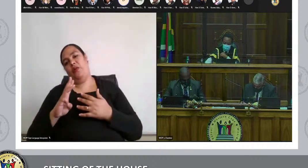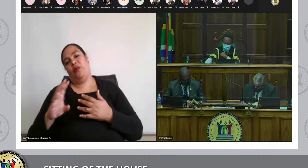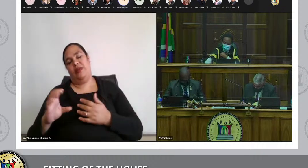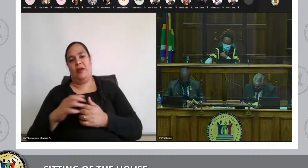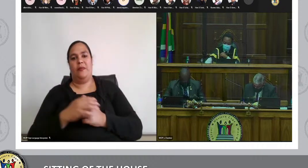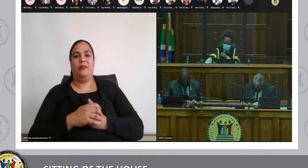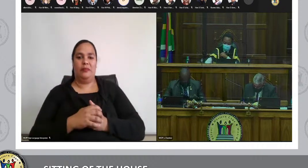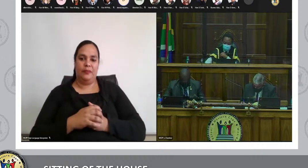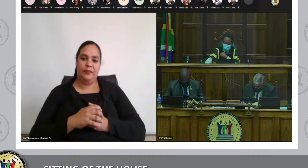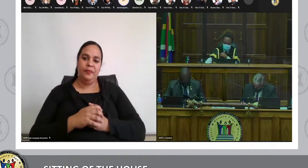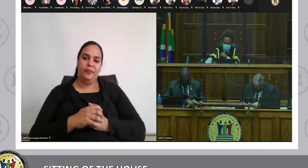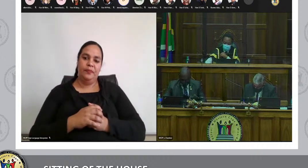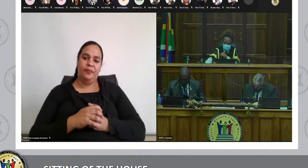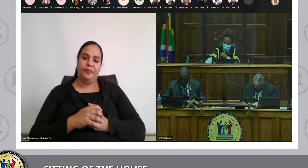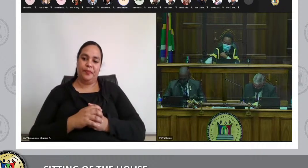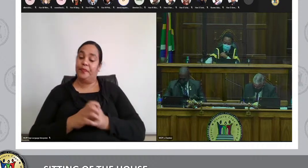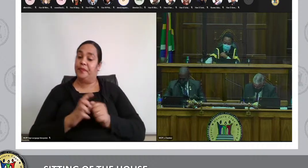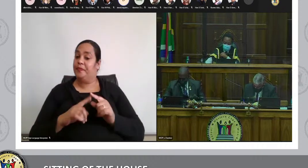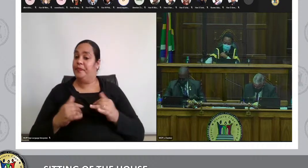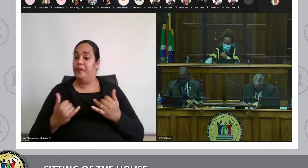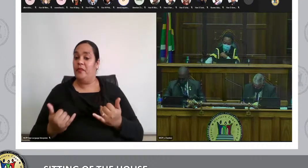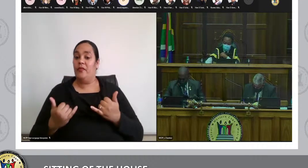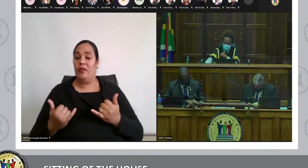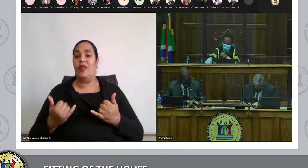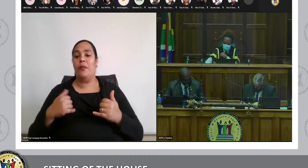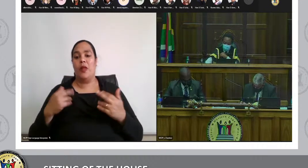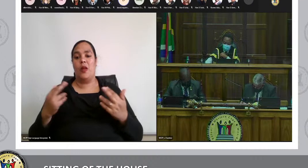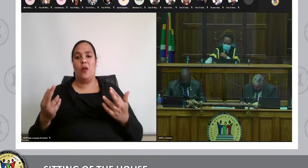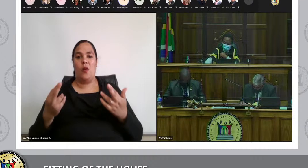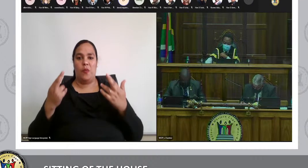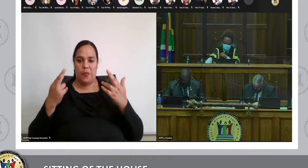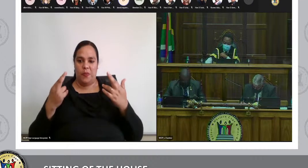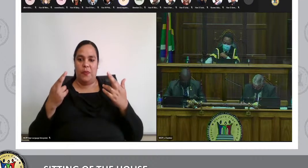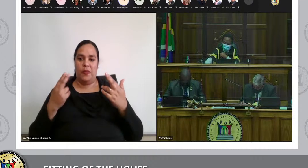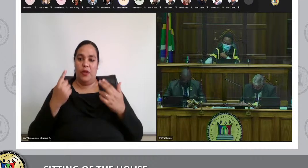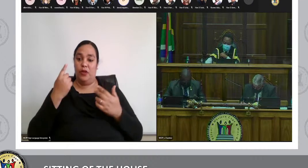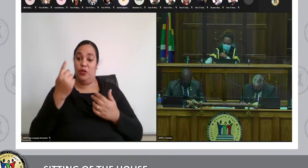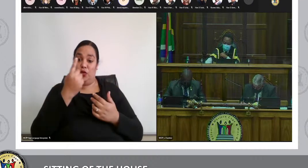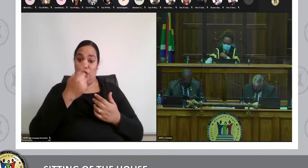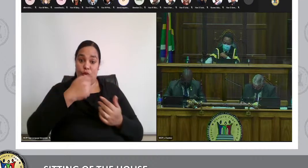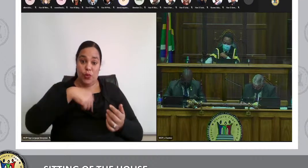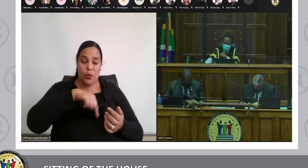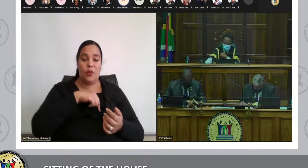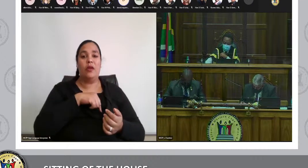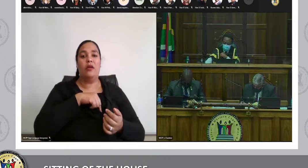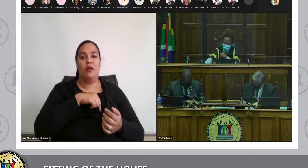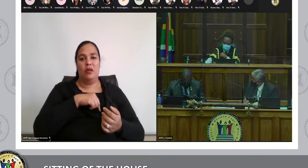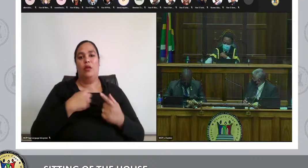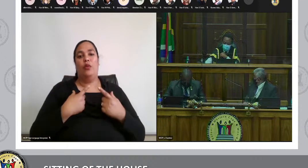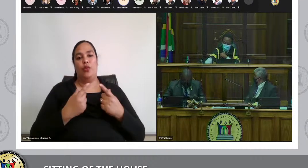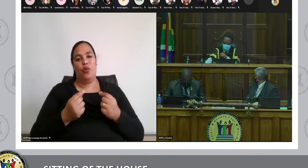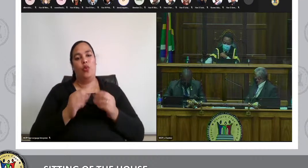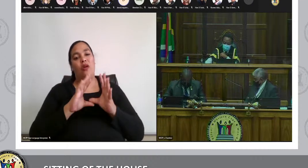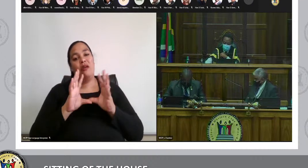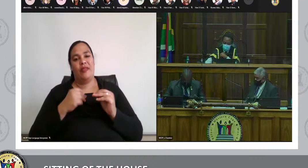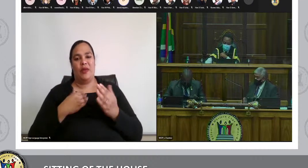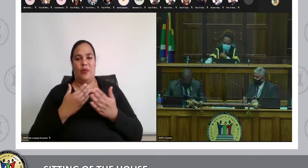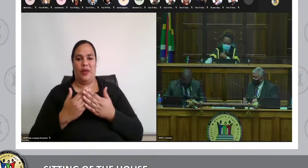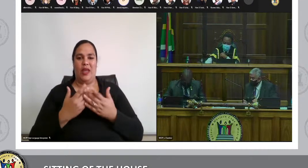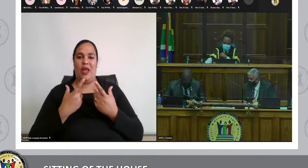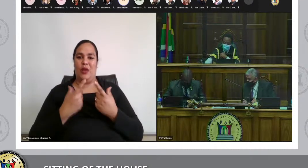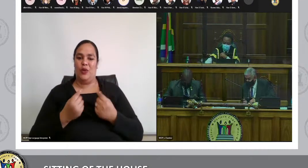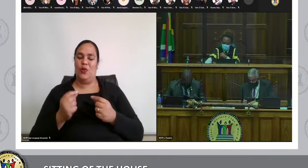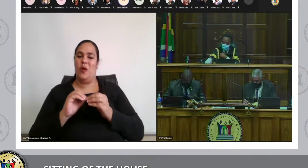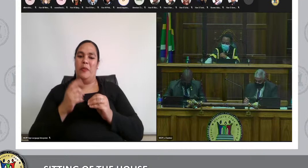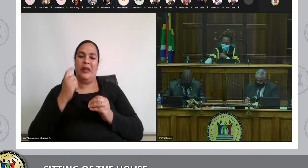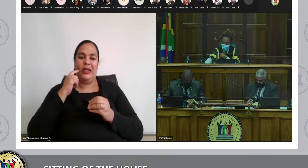Cape. In the meantime, I hope that each of us does everything we can to flatten the